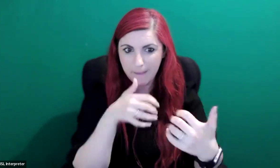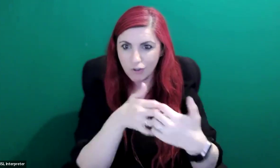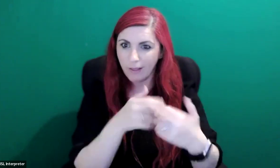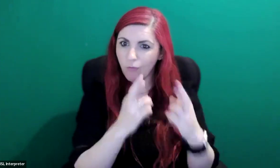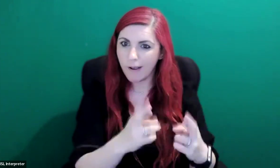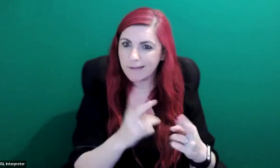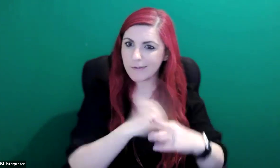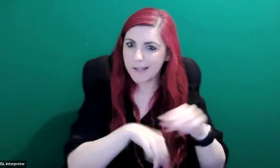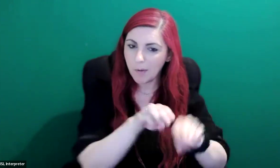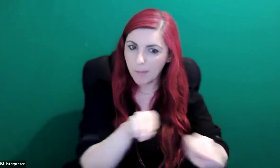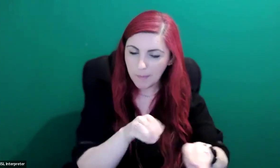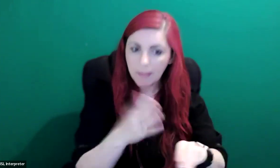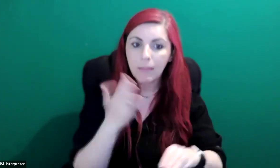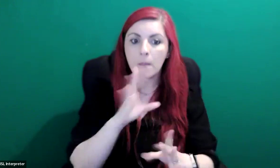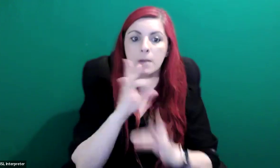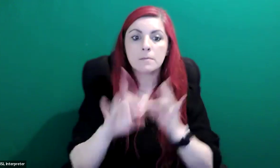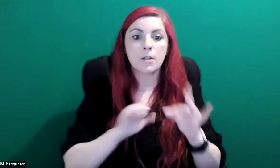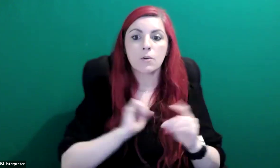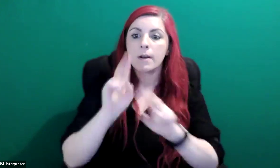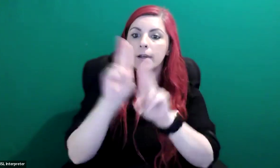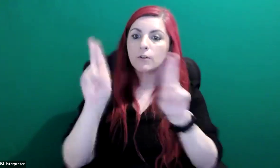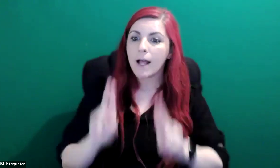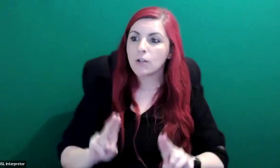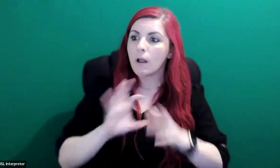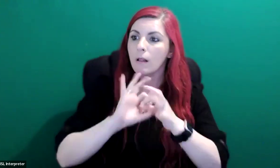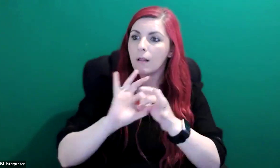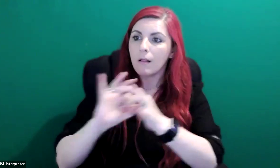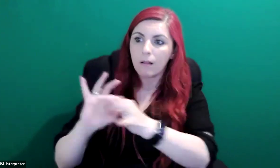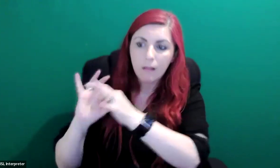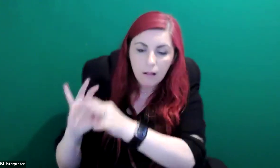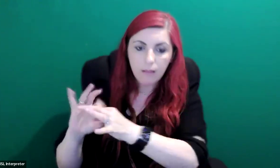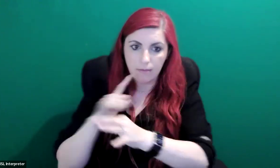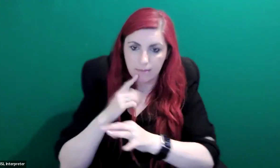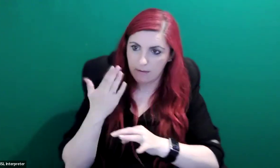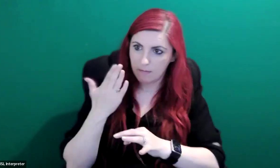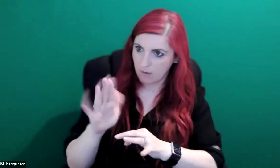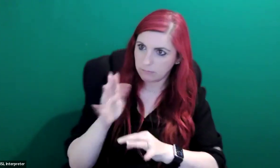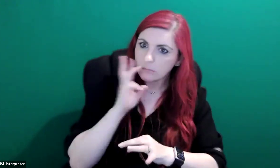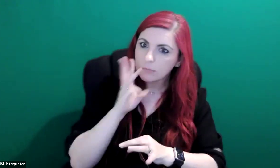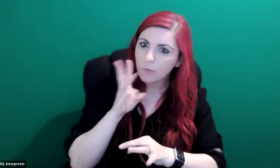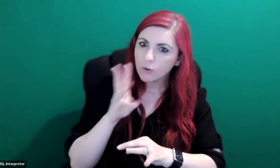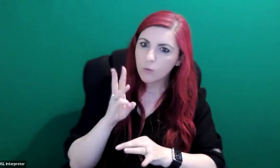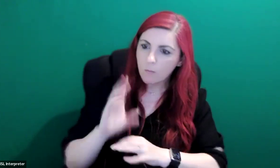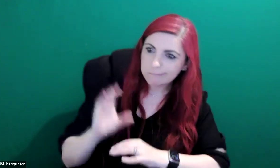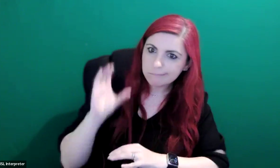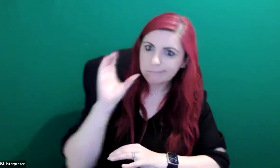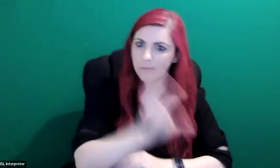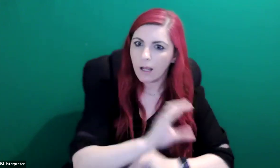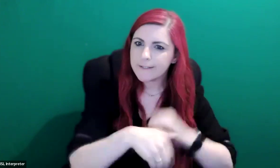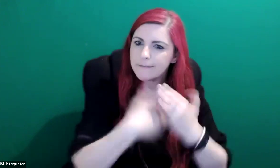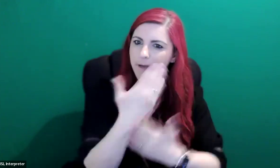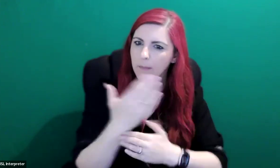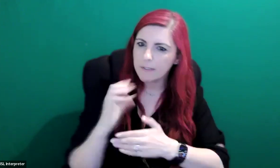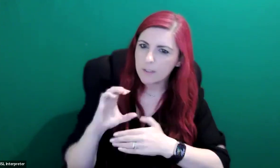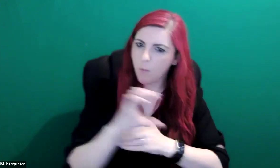ensure that in their international cooperation or the aid that we give, development aid to other countries, that we are doing that